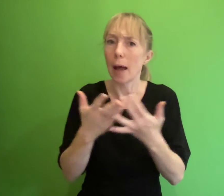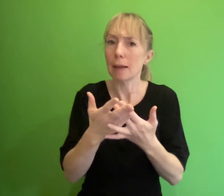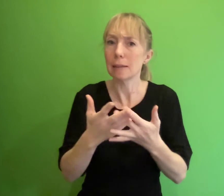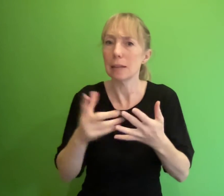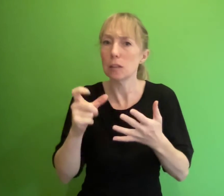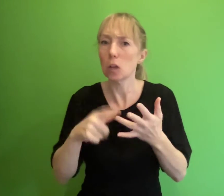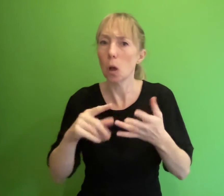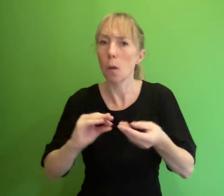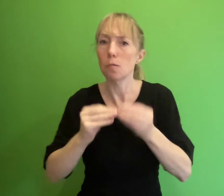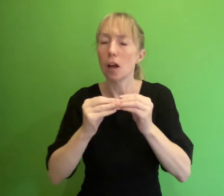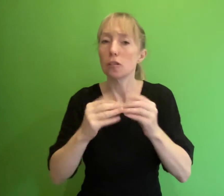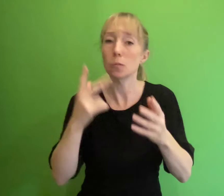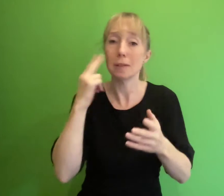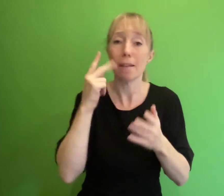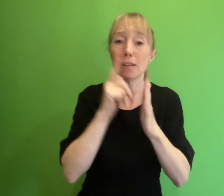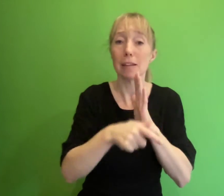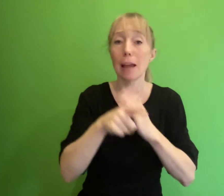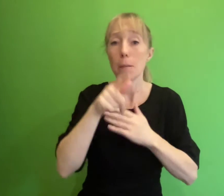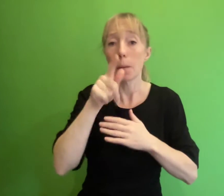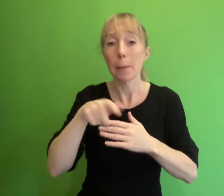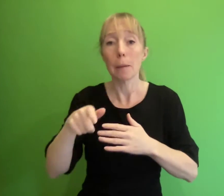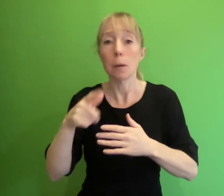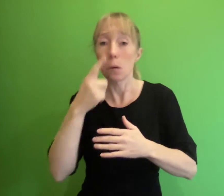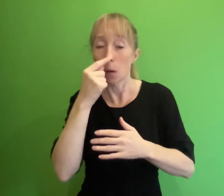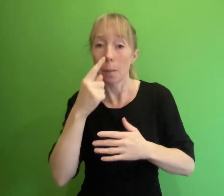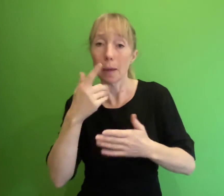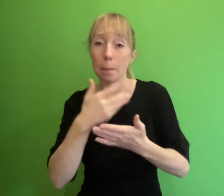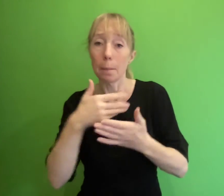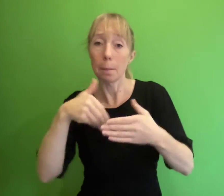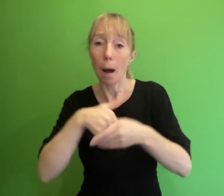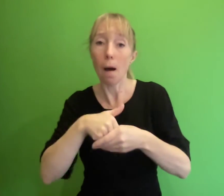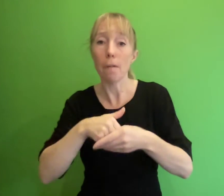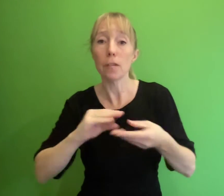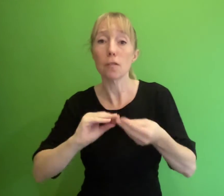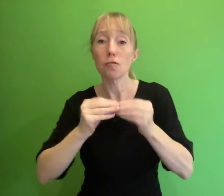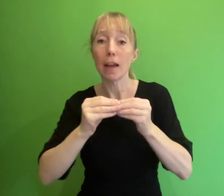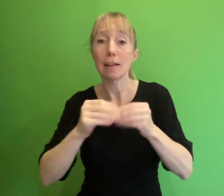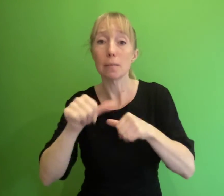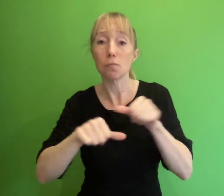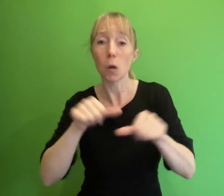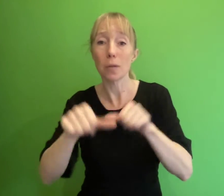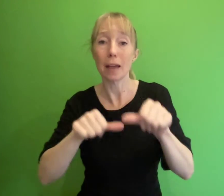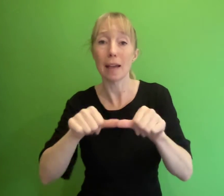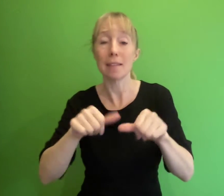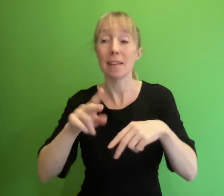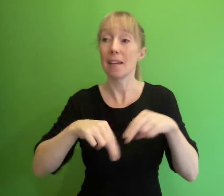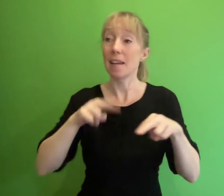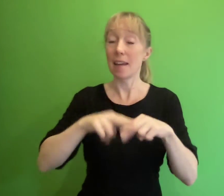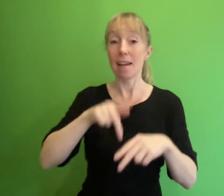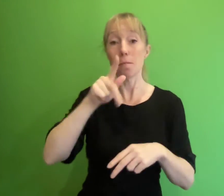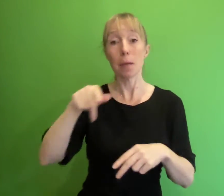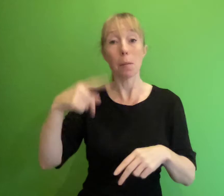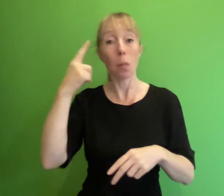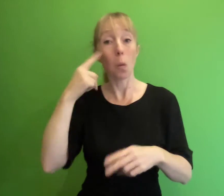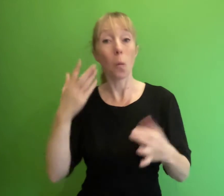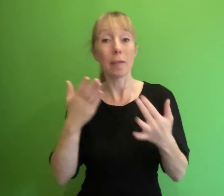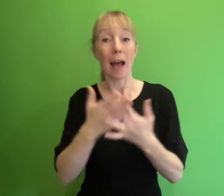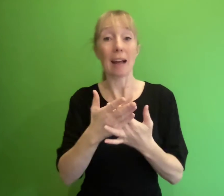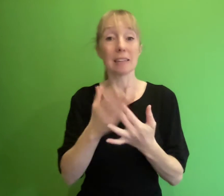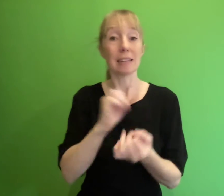process. If people could see access as liberating and creative, we need an attitudinal